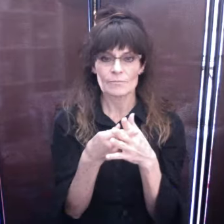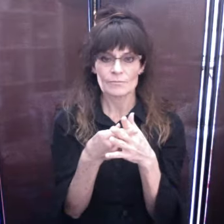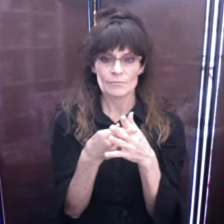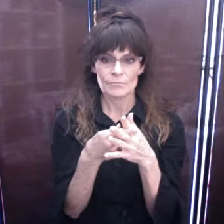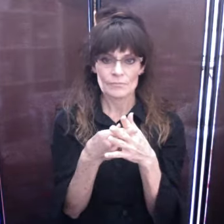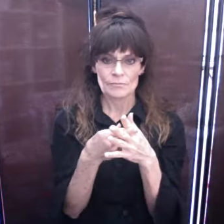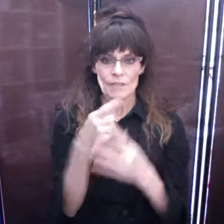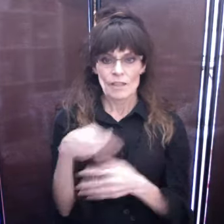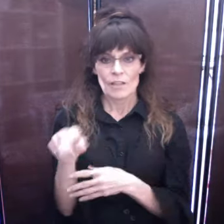guys,